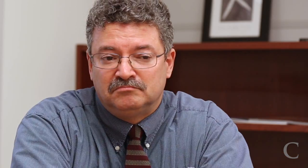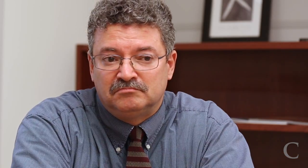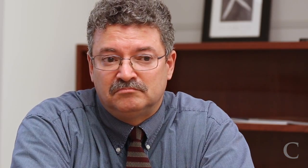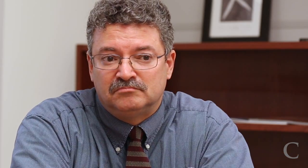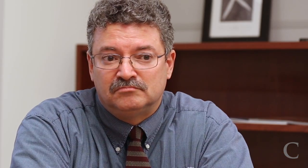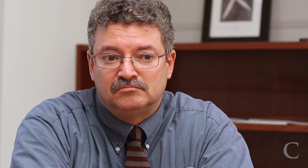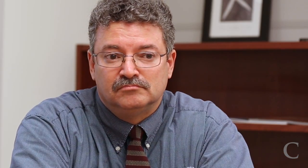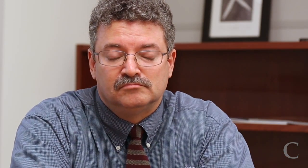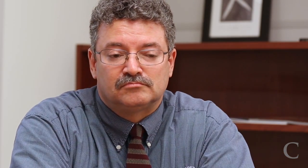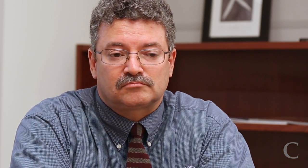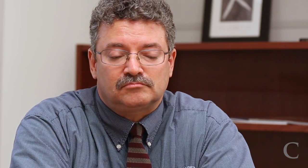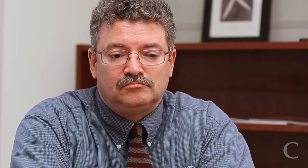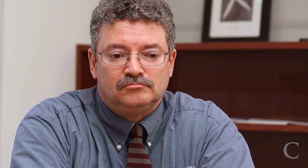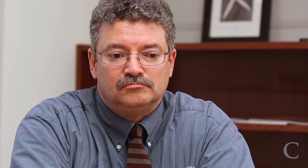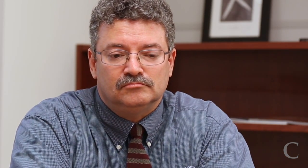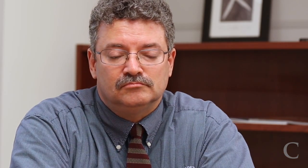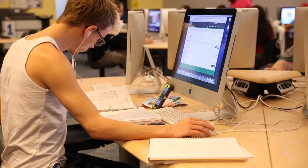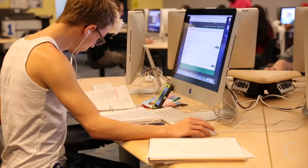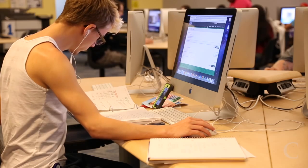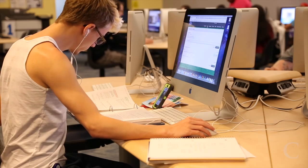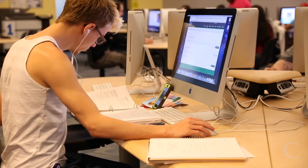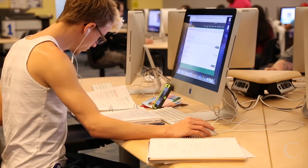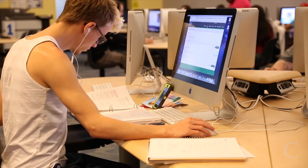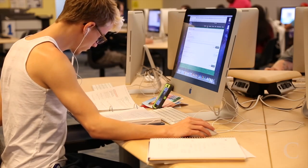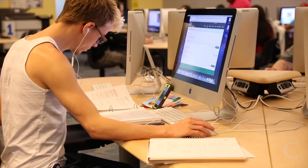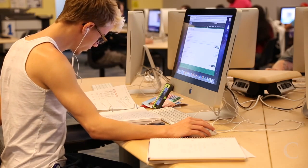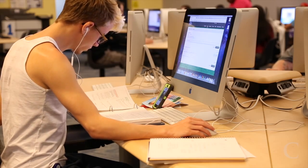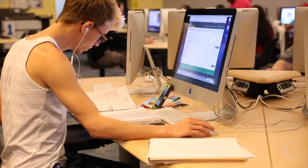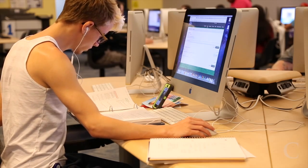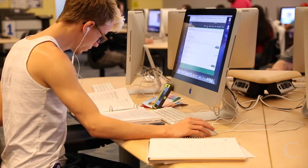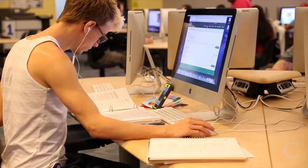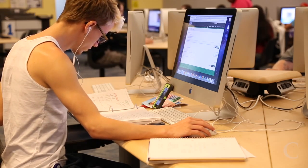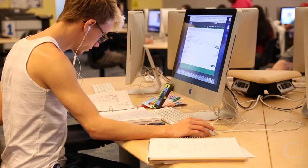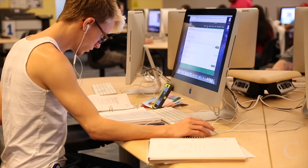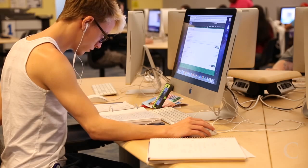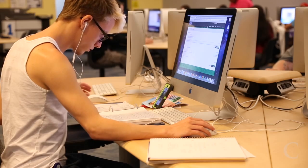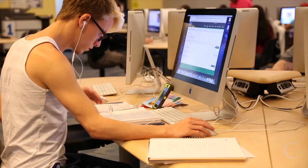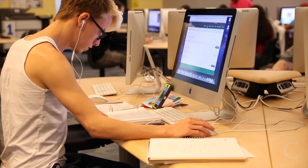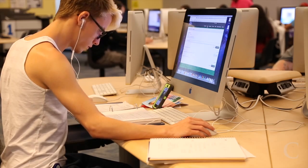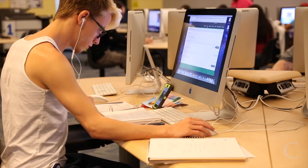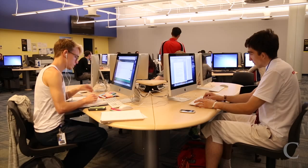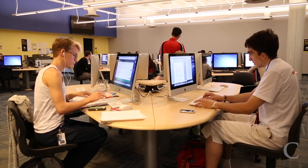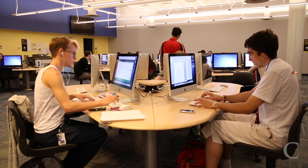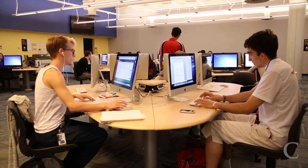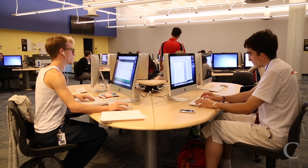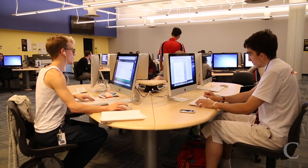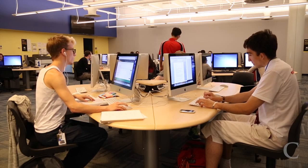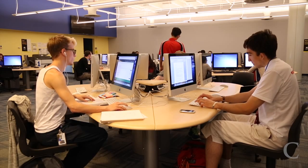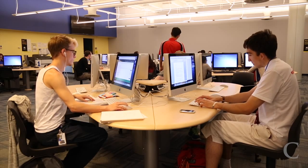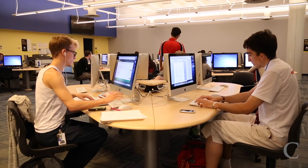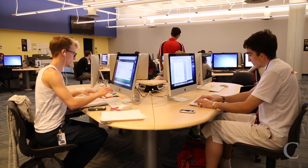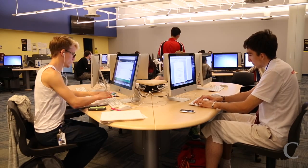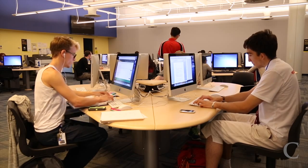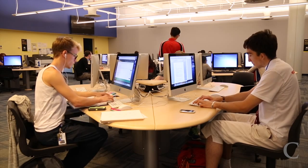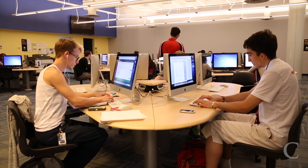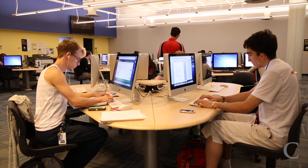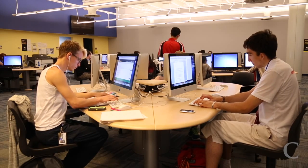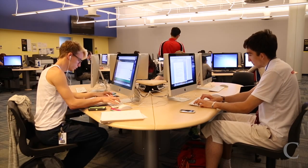policies that were in place back then. Pramek says new technologies are prompting the university to think about new ways to get the message out that sexual assault has no